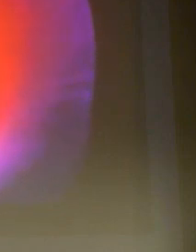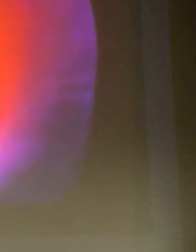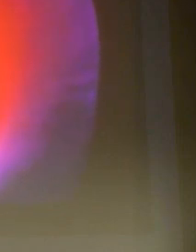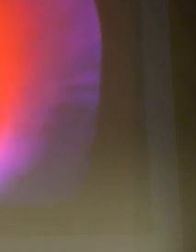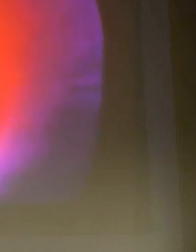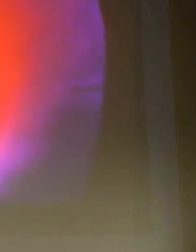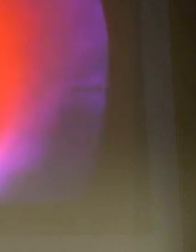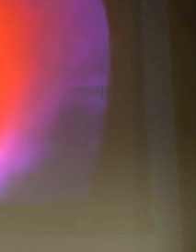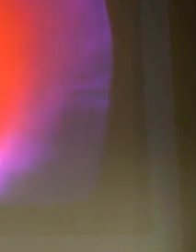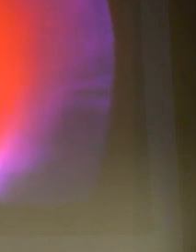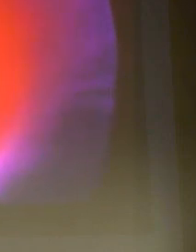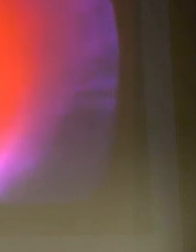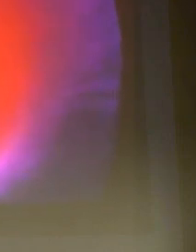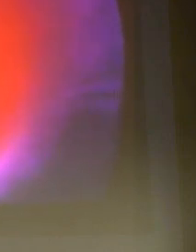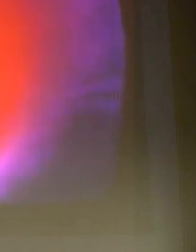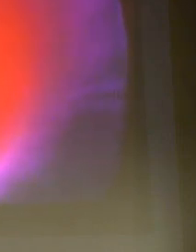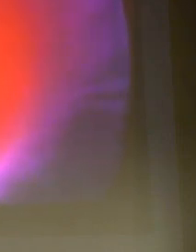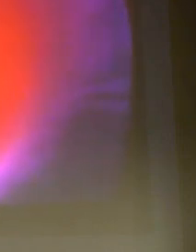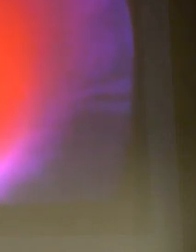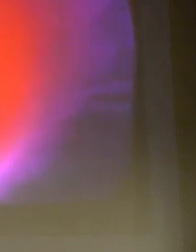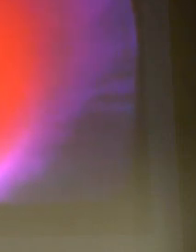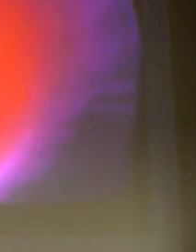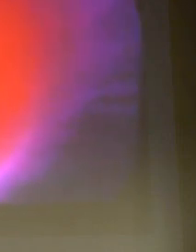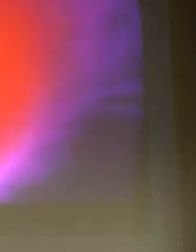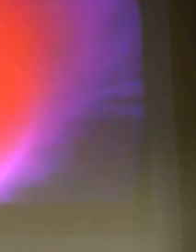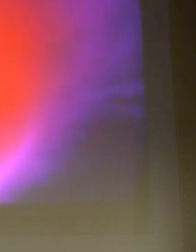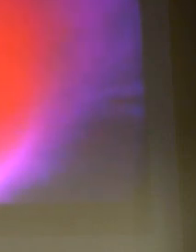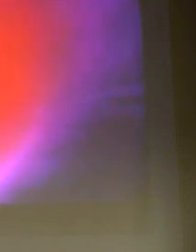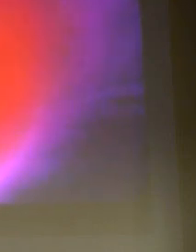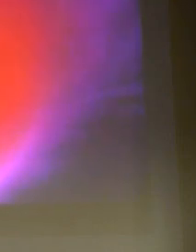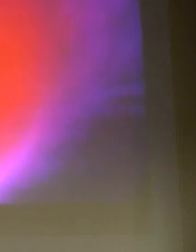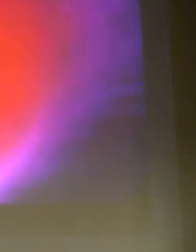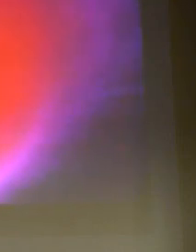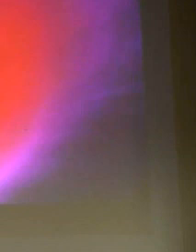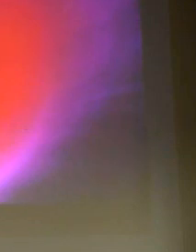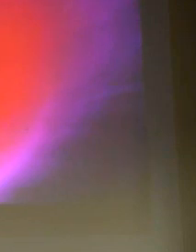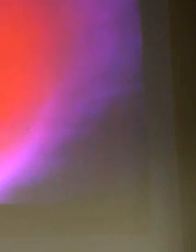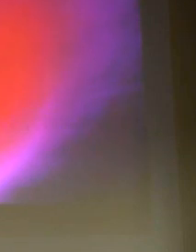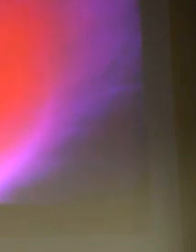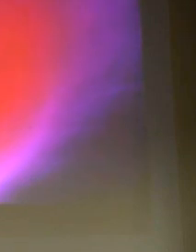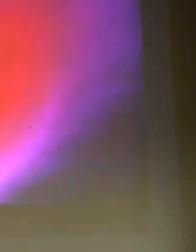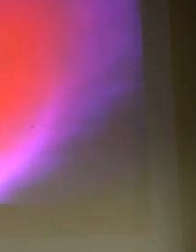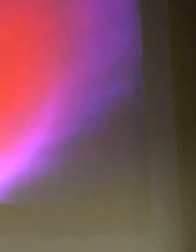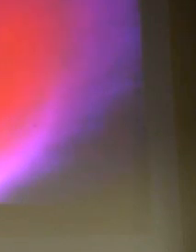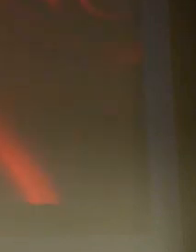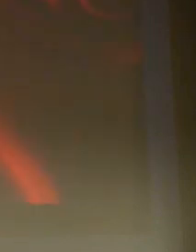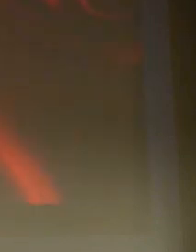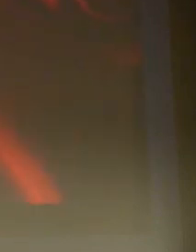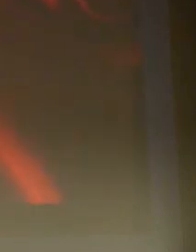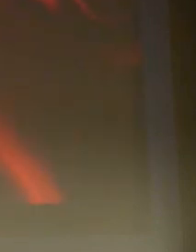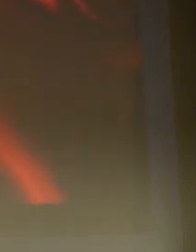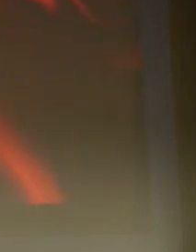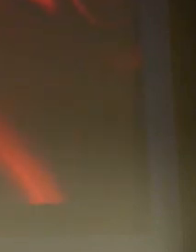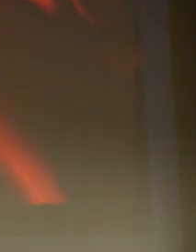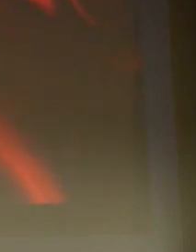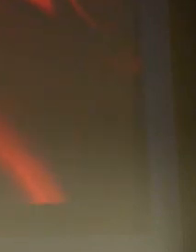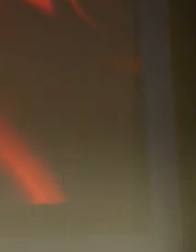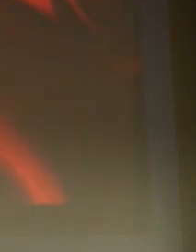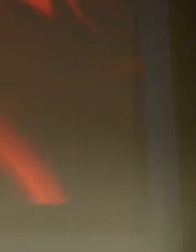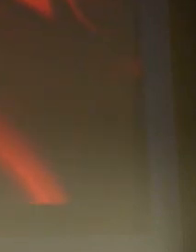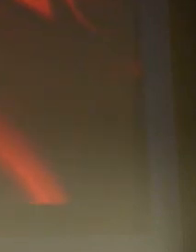service at Marsh Chapel in Harvard University, and experienced